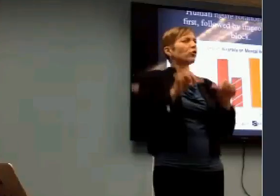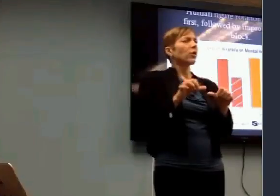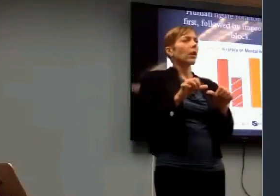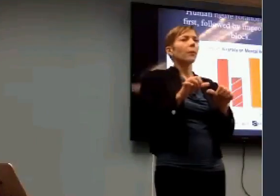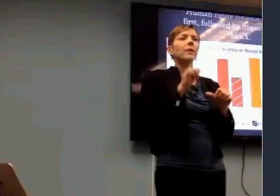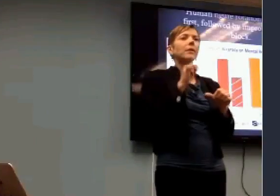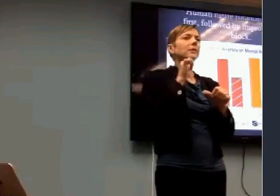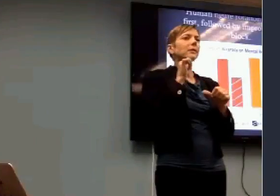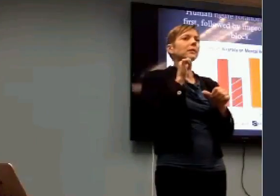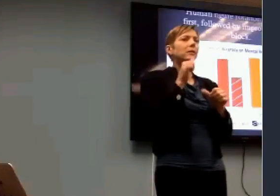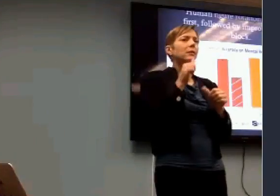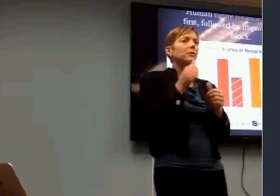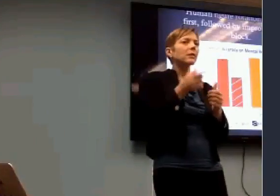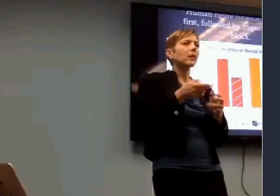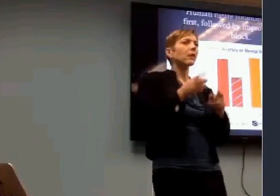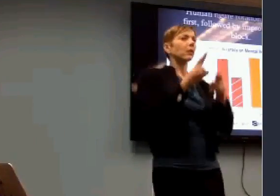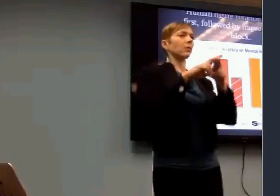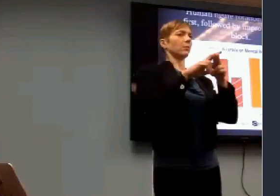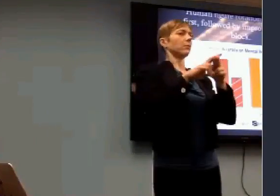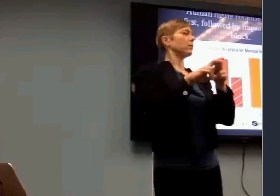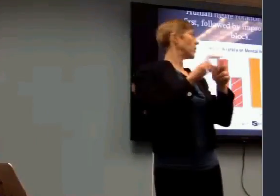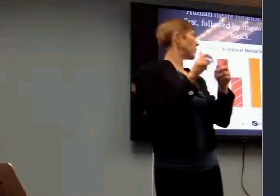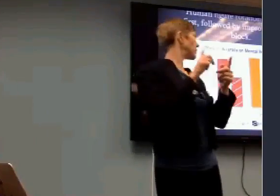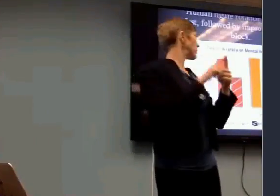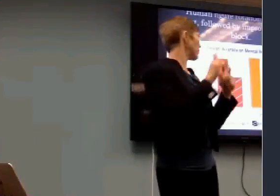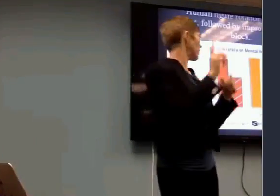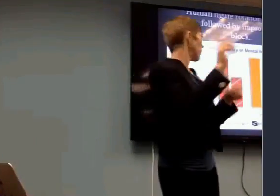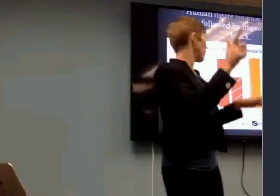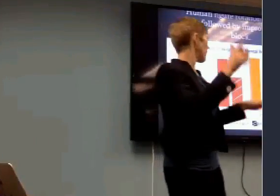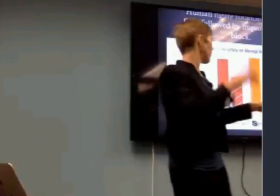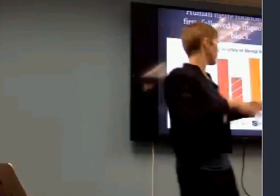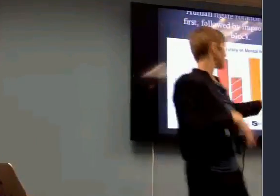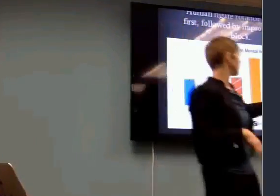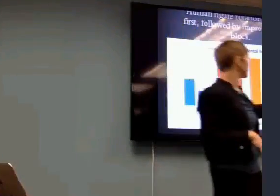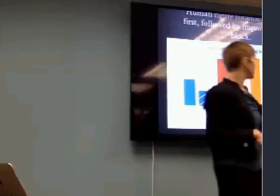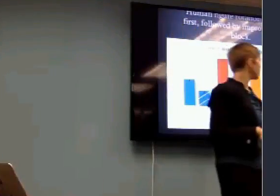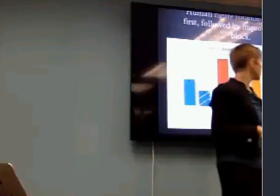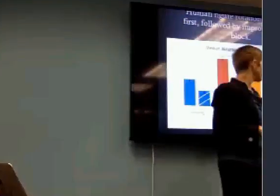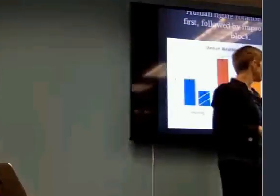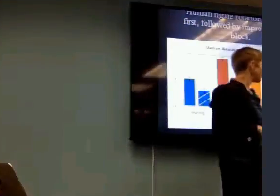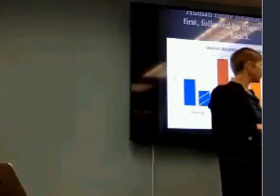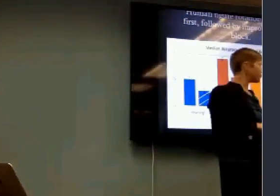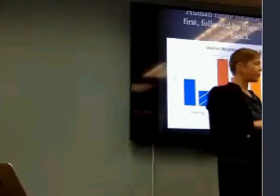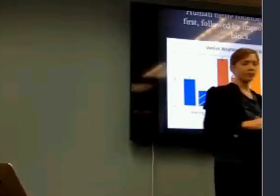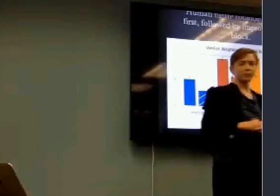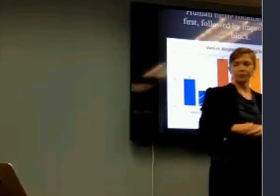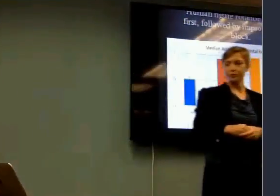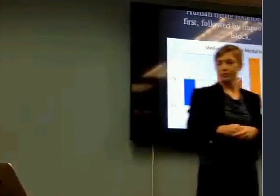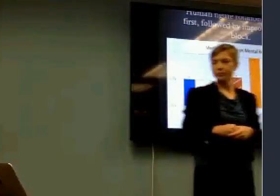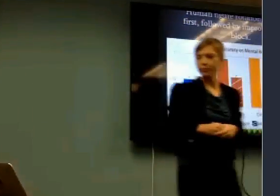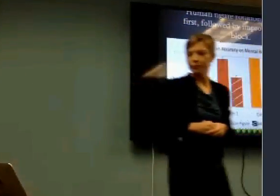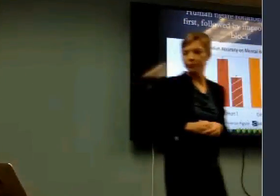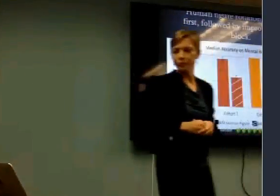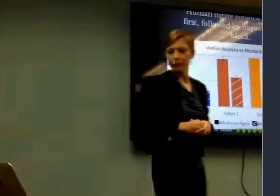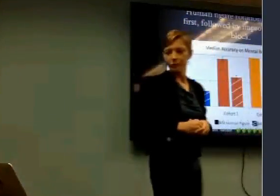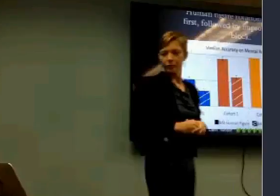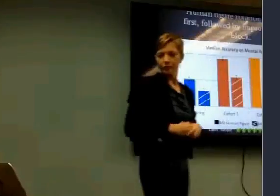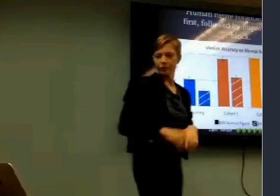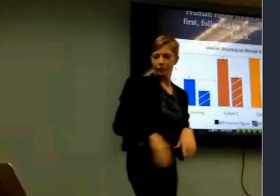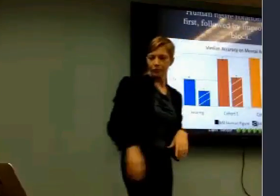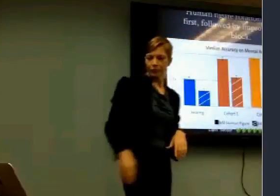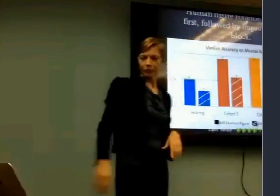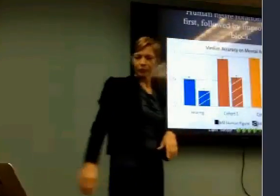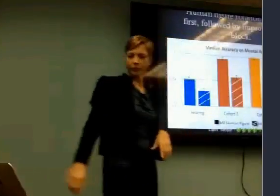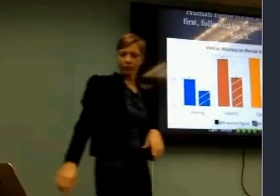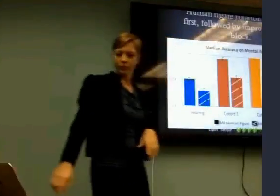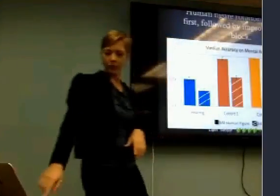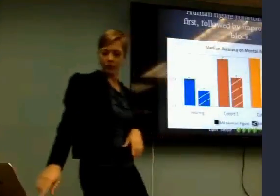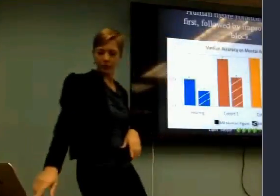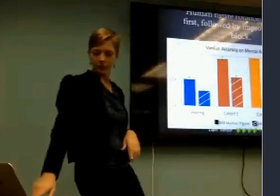performance on this simple geometric shape does not increase until we arrive at cohort 3.